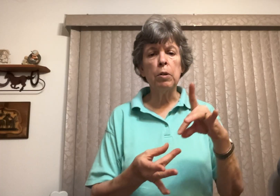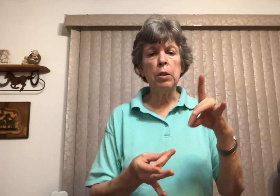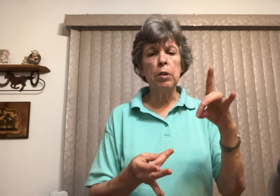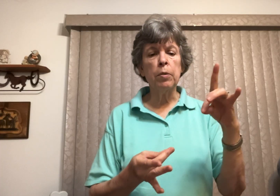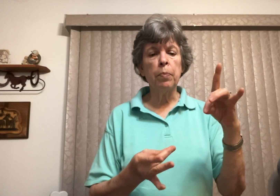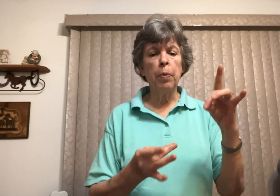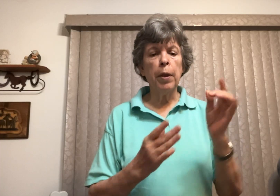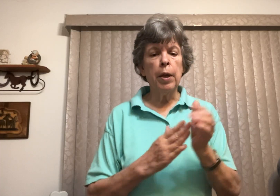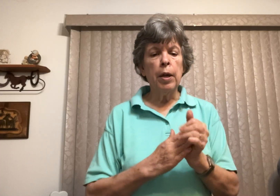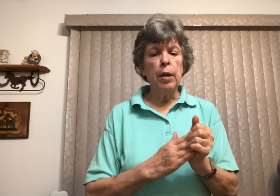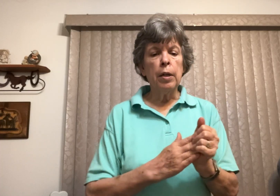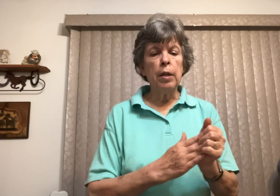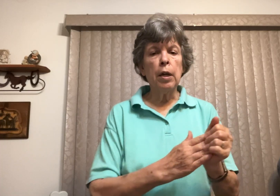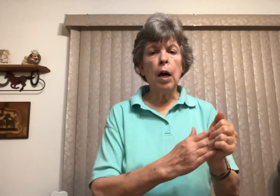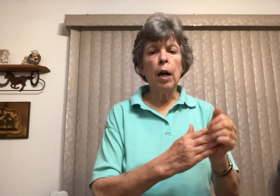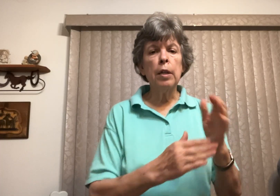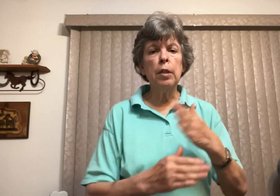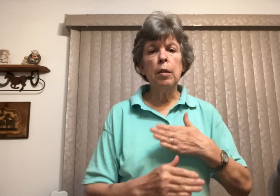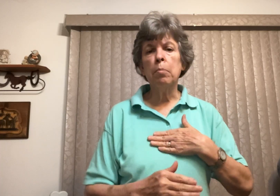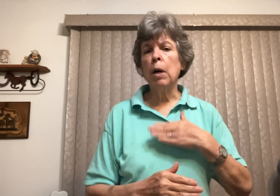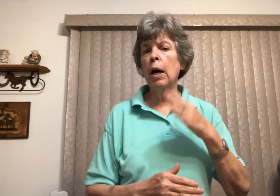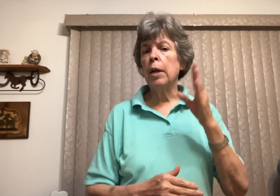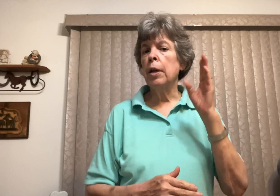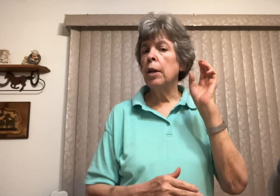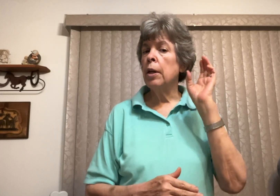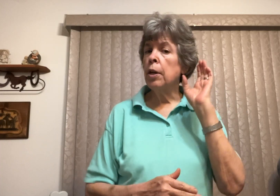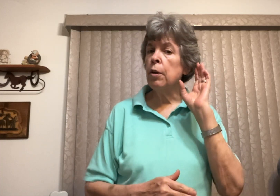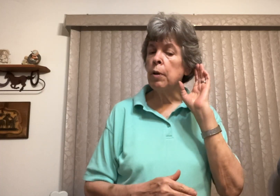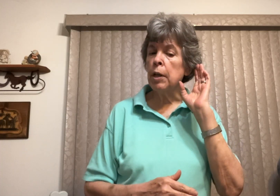Spirit, guide my hearing.